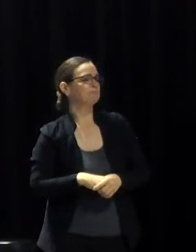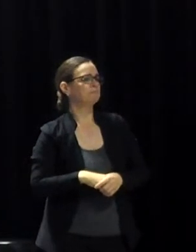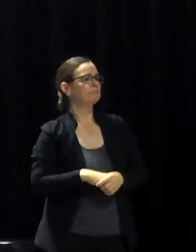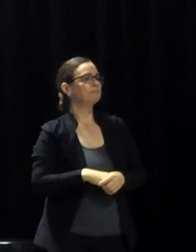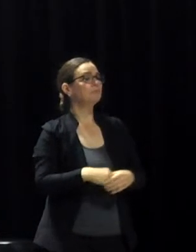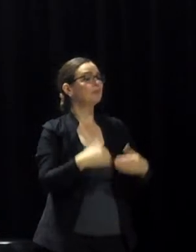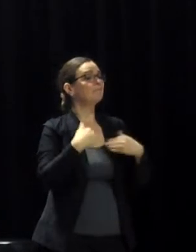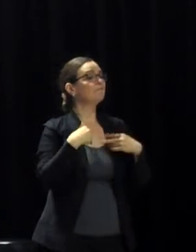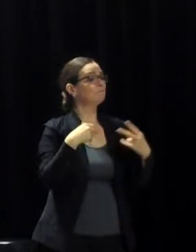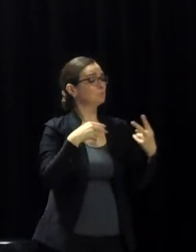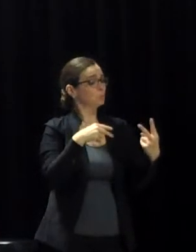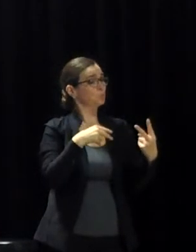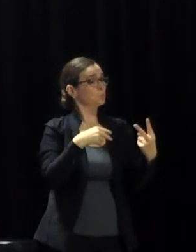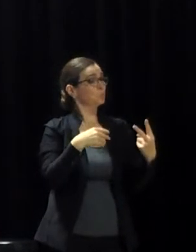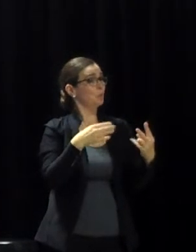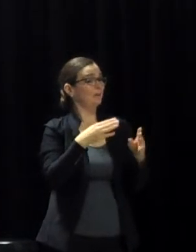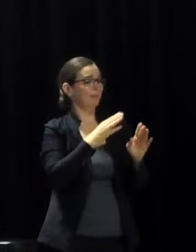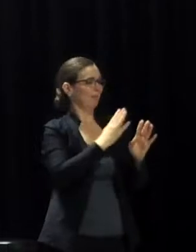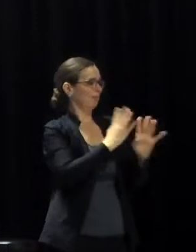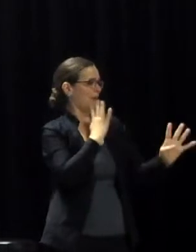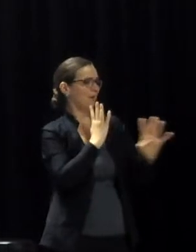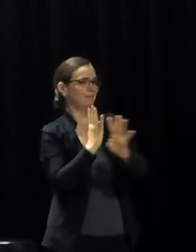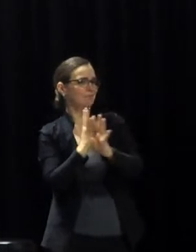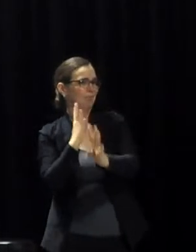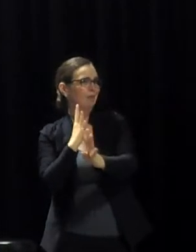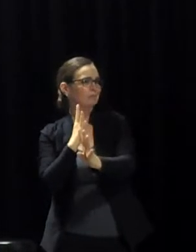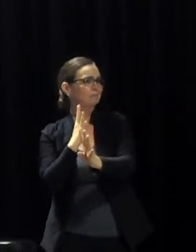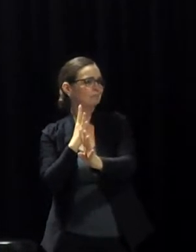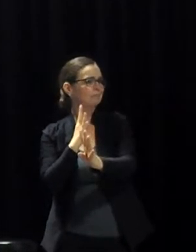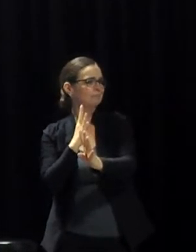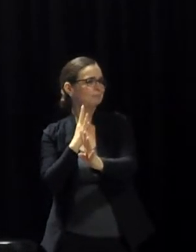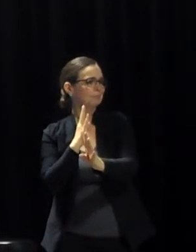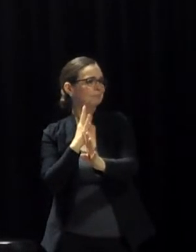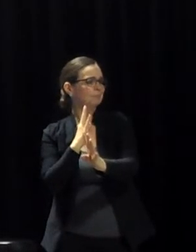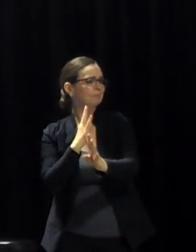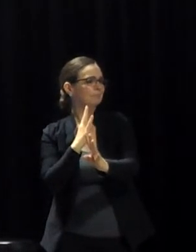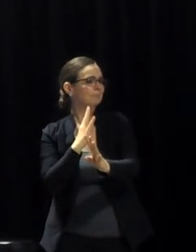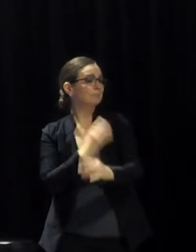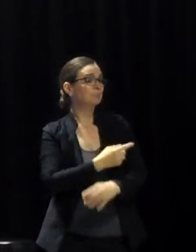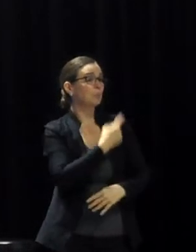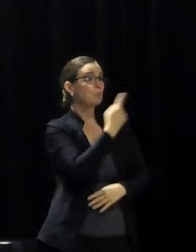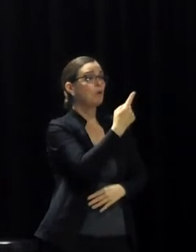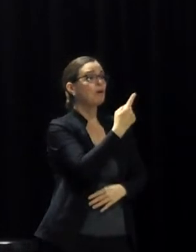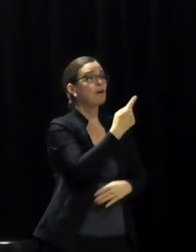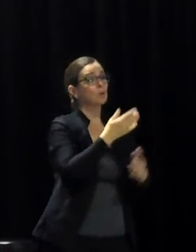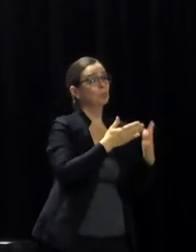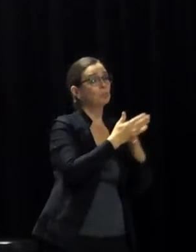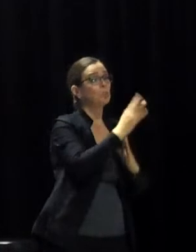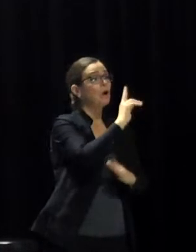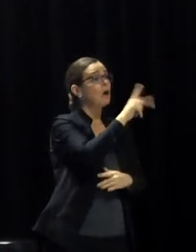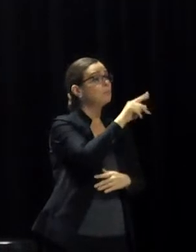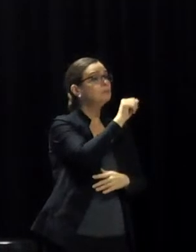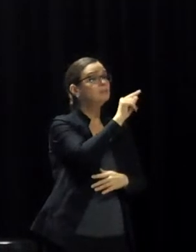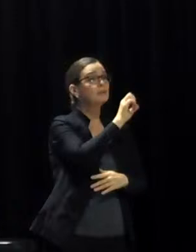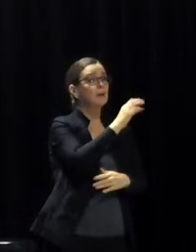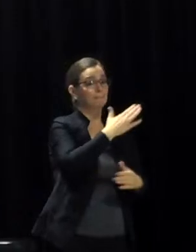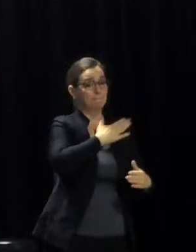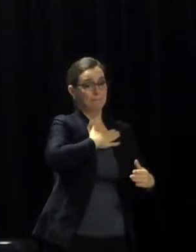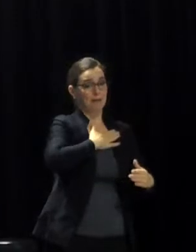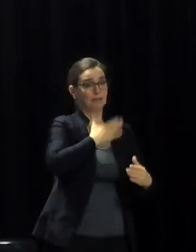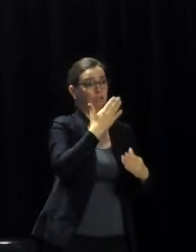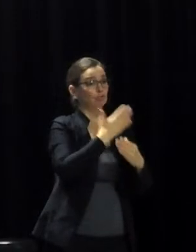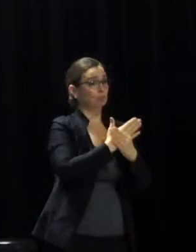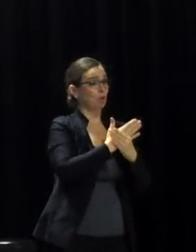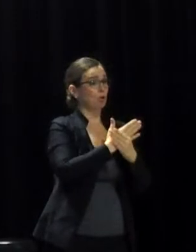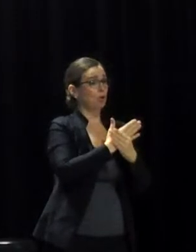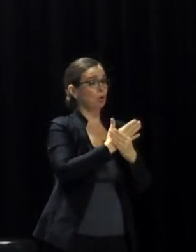One lab is through Upstate, one lab is through Cayuga Health. If you want to get a diagnostic test, you can show